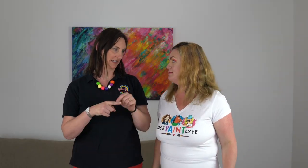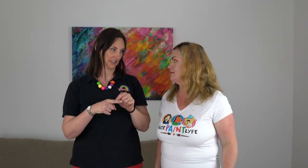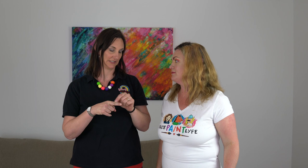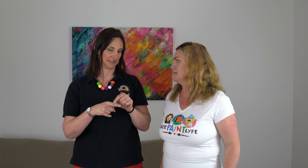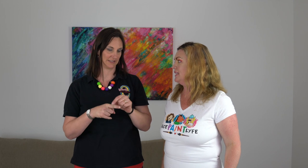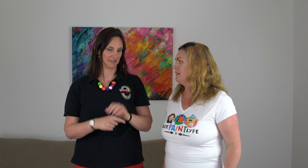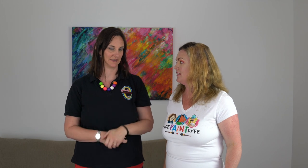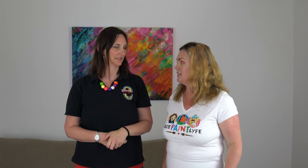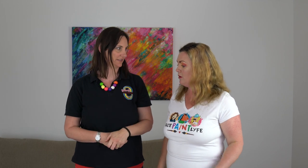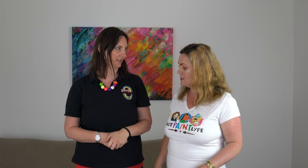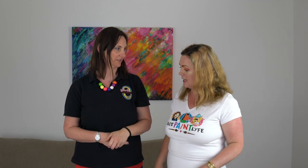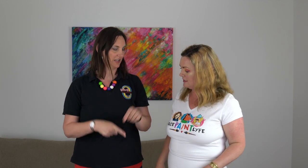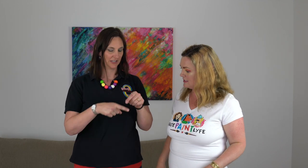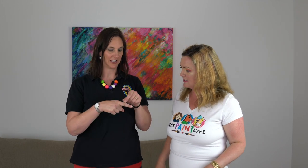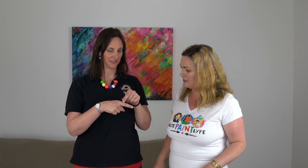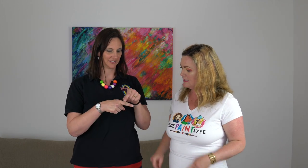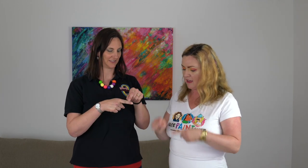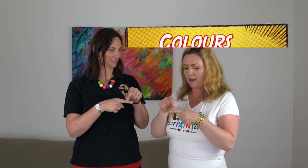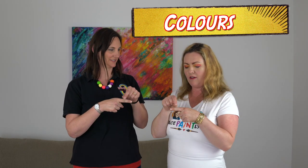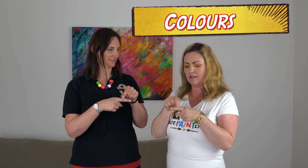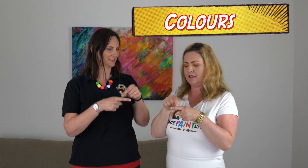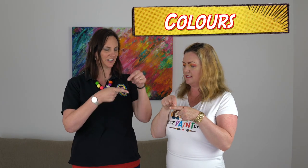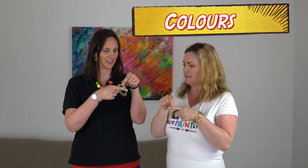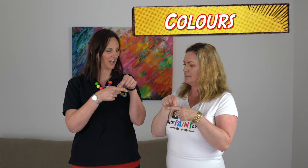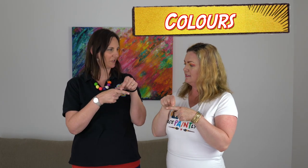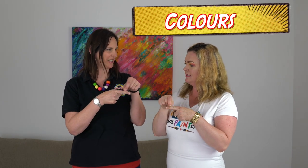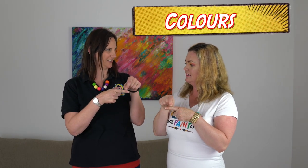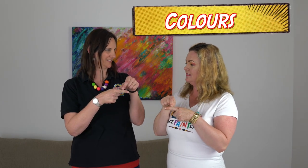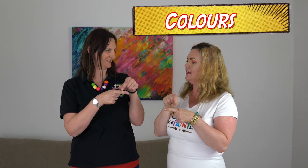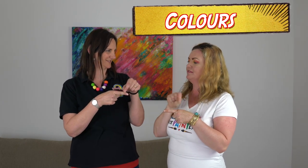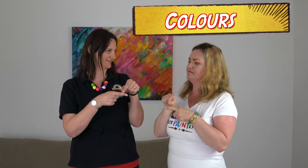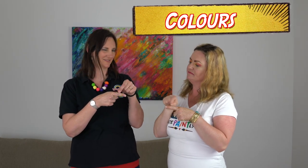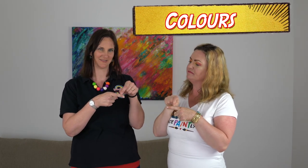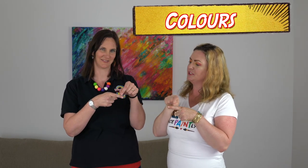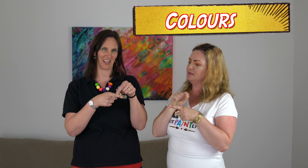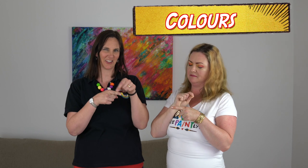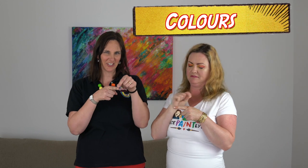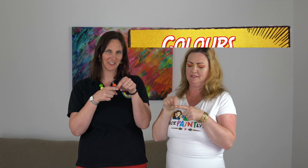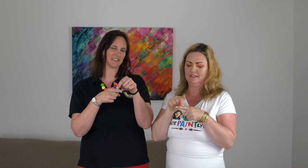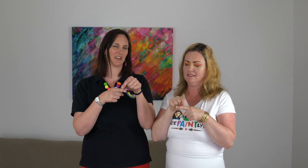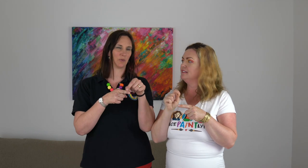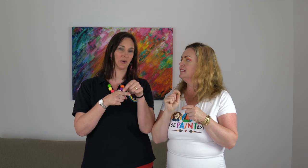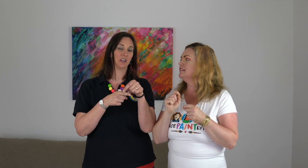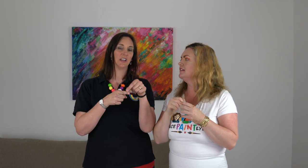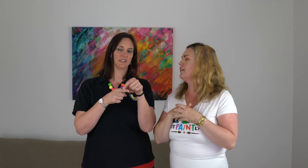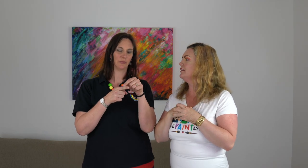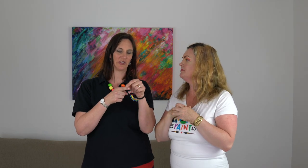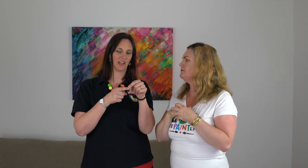colours. We love colours. Oh, yeah. What's colours? Colours. Oh, colours. It's like you're colouring in. Yeah, Cool. Colouring in, that's how I remember it. Right. So with